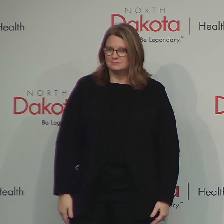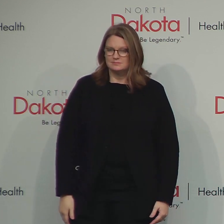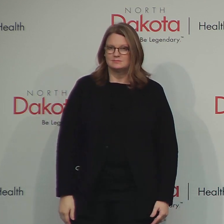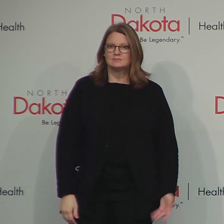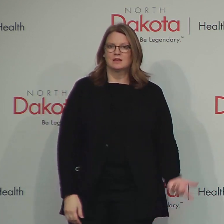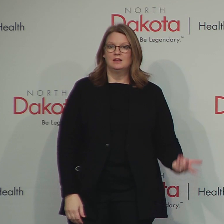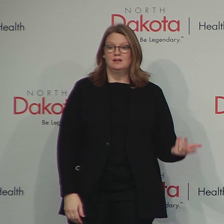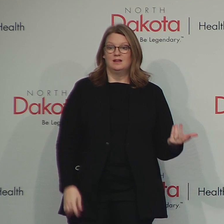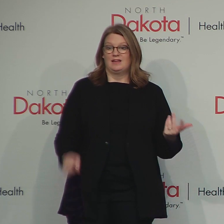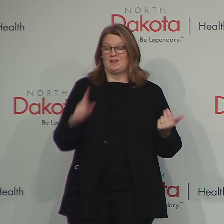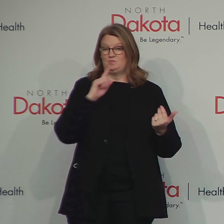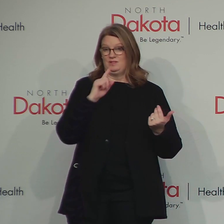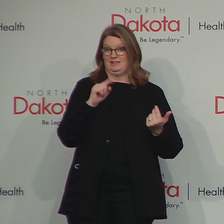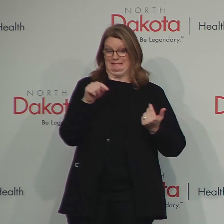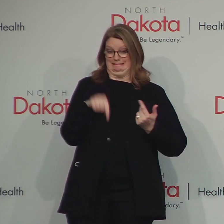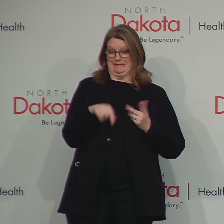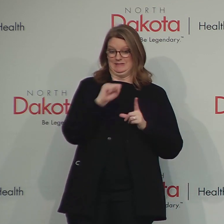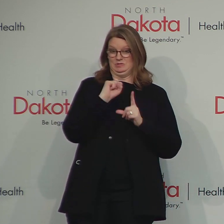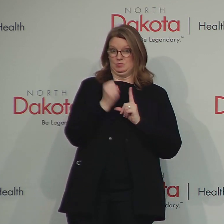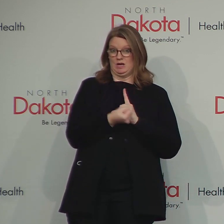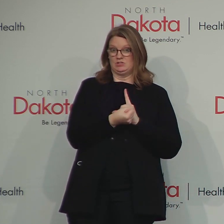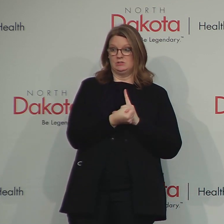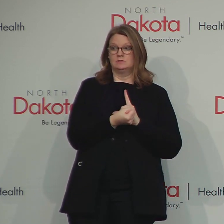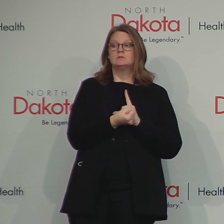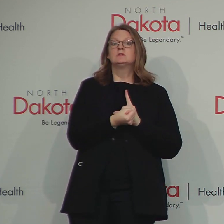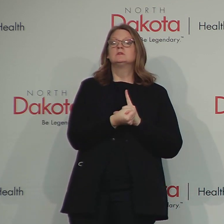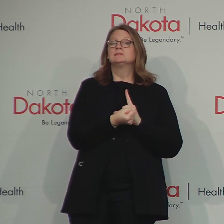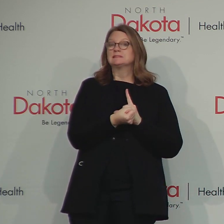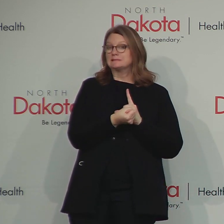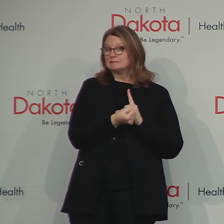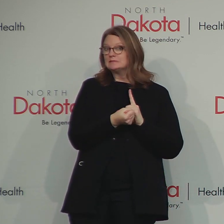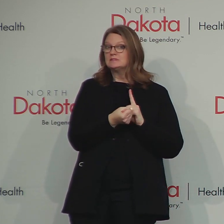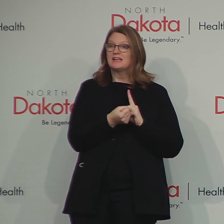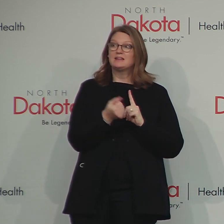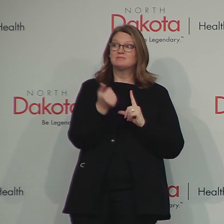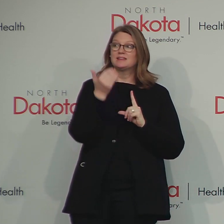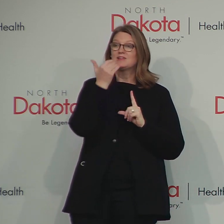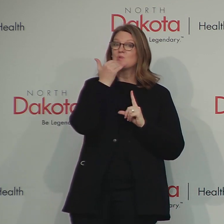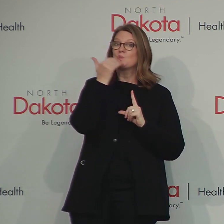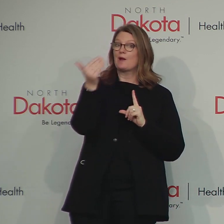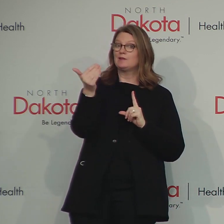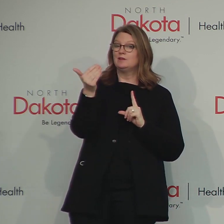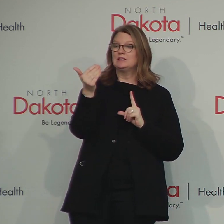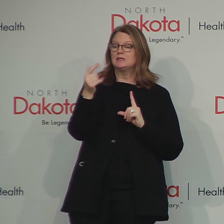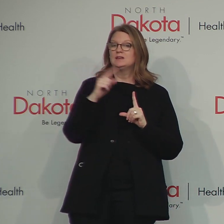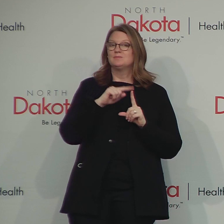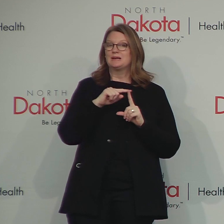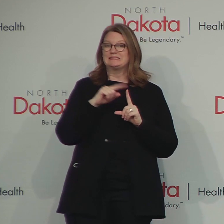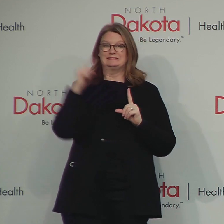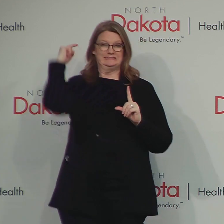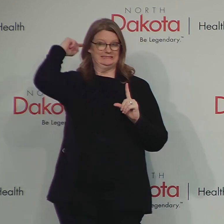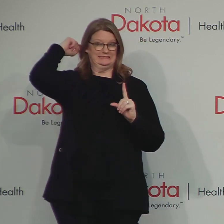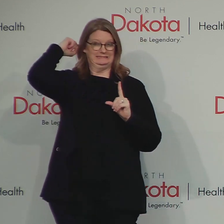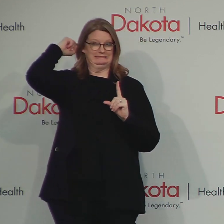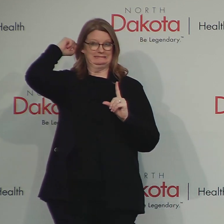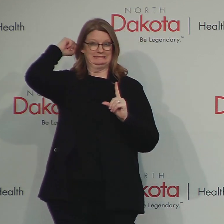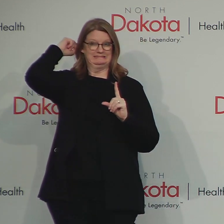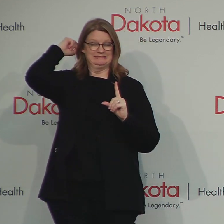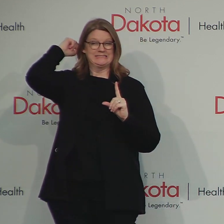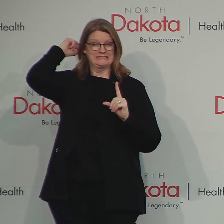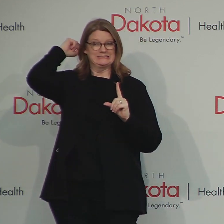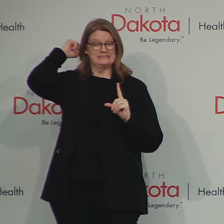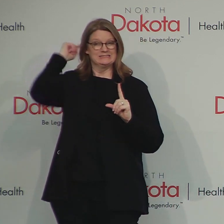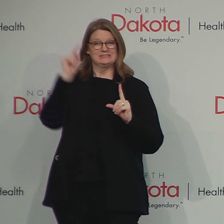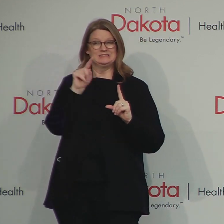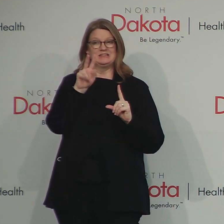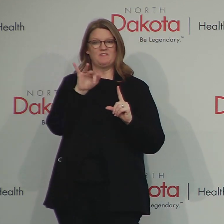take our positive position with a dose of gratitude, but with also a dose of reality that the virus